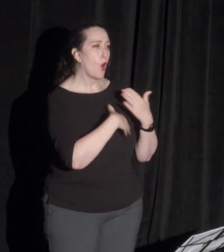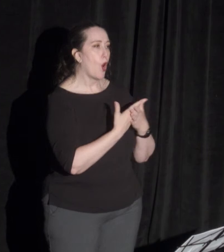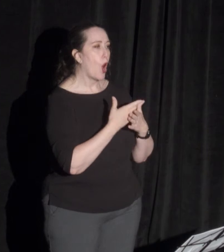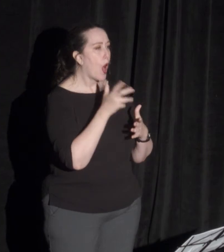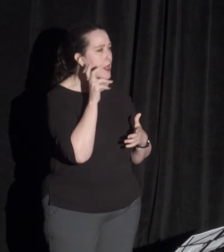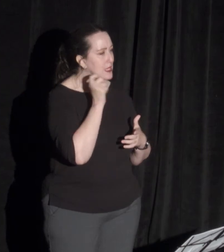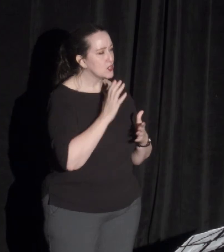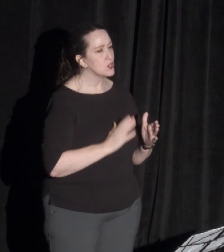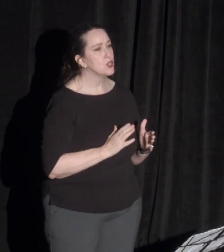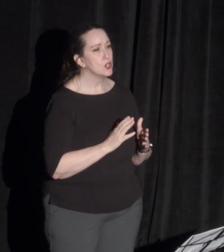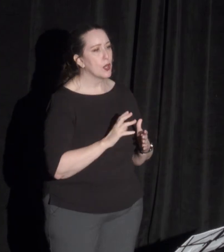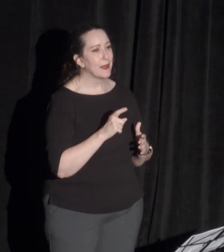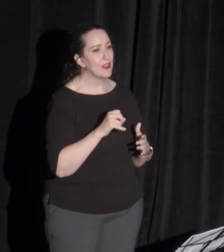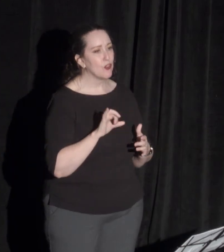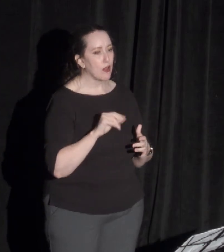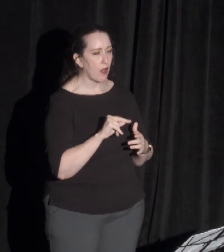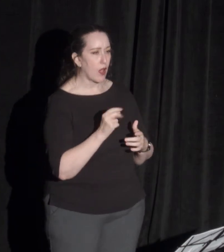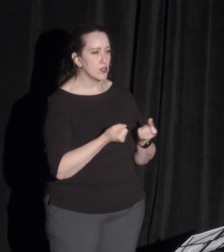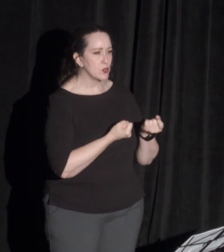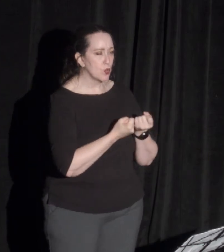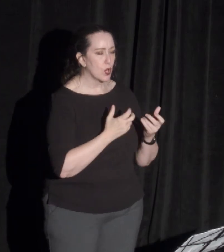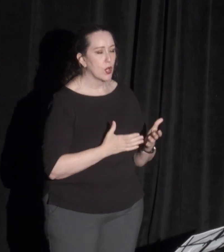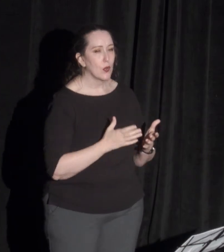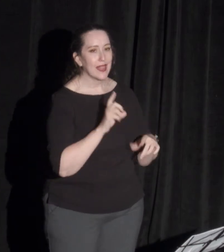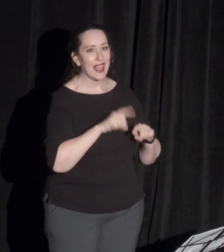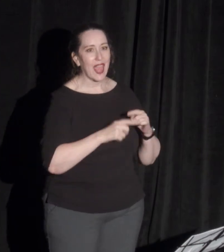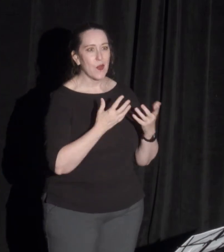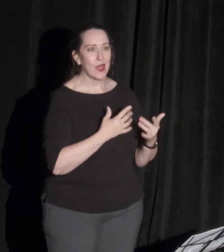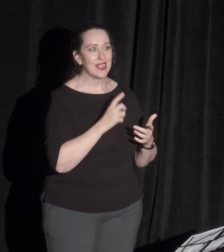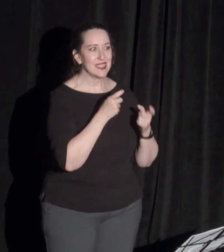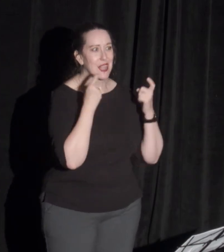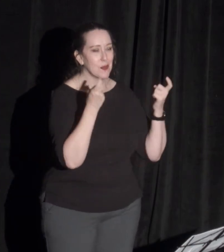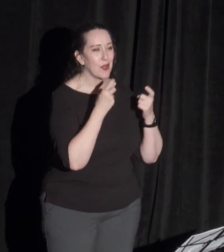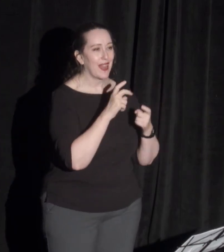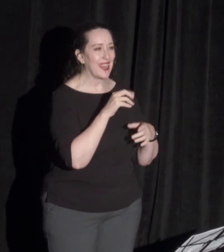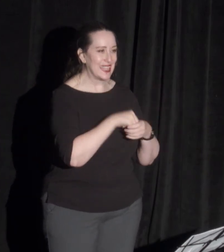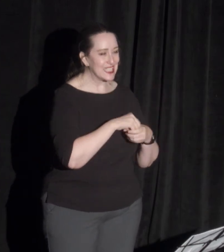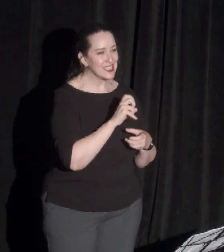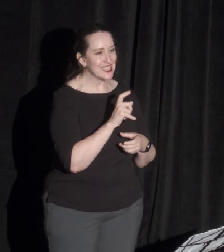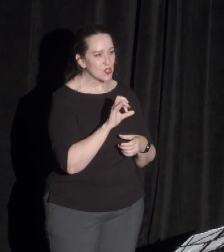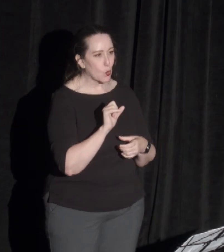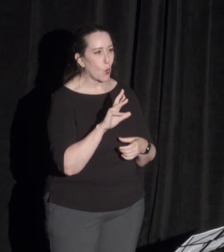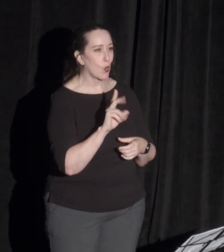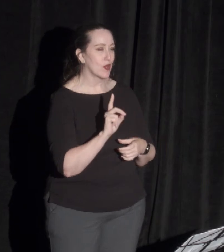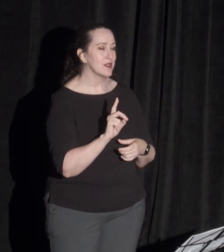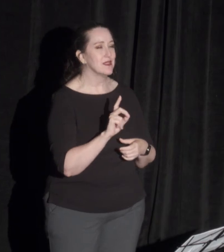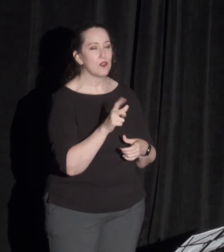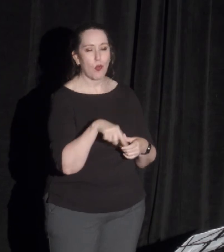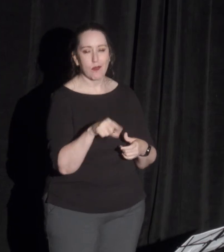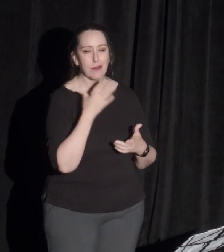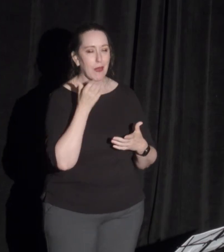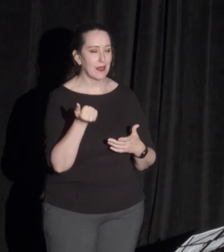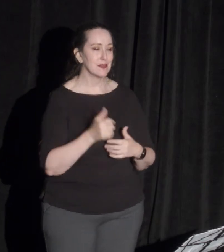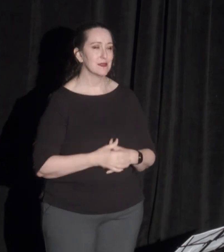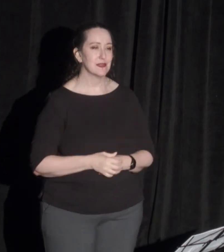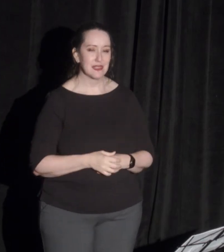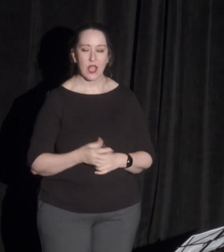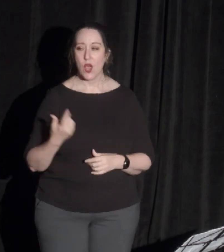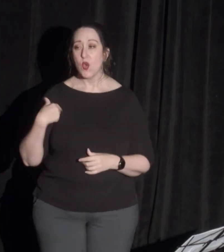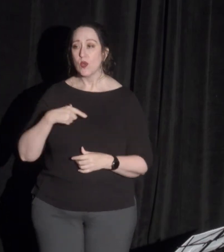our Patreon supporters. We can't wait to celebrate with you in our Discord. It's, y'all are the best. We are so